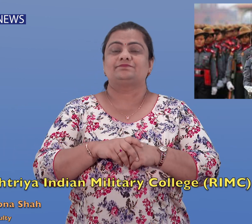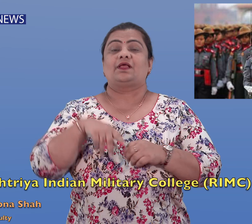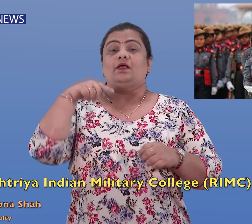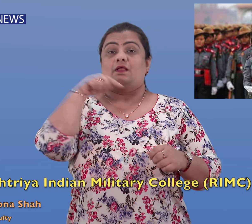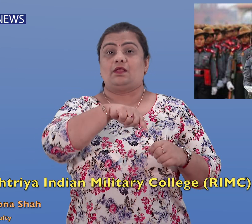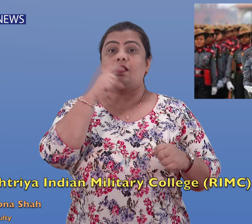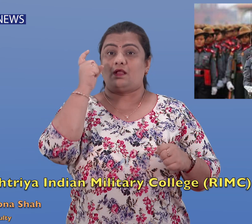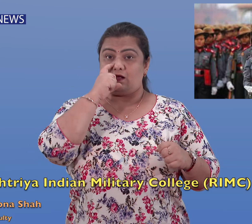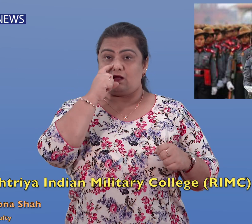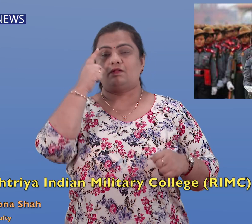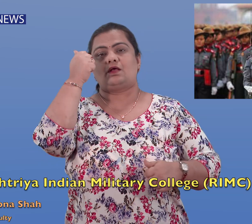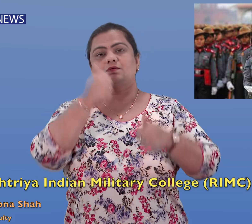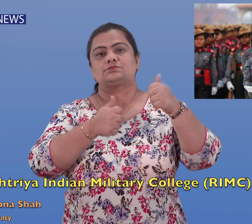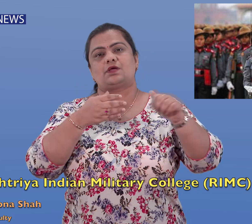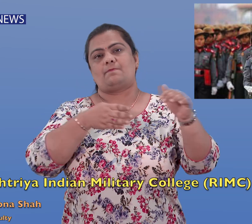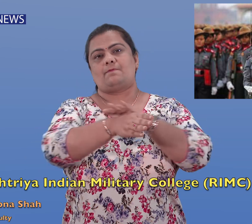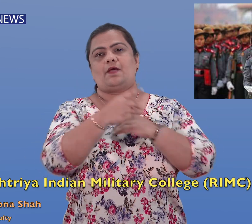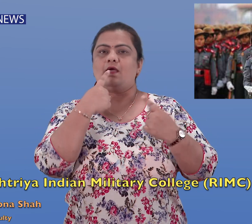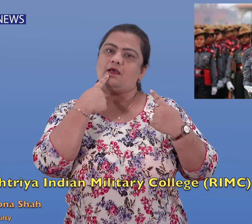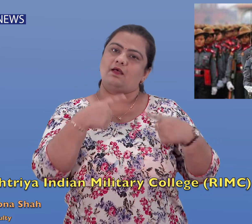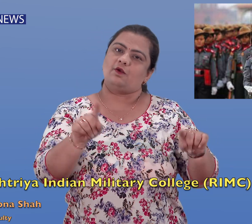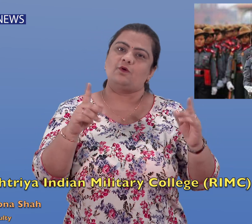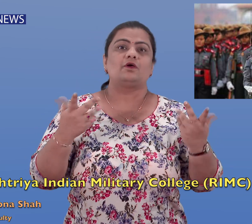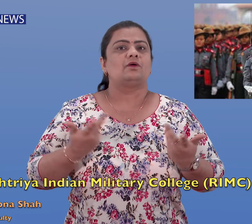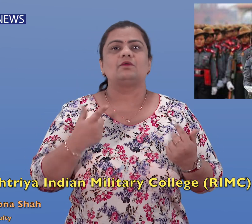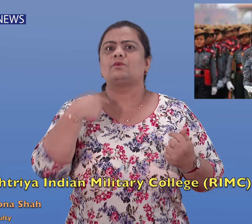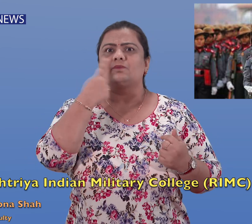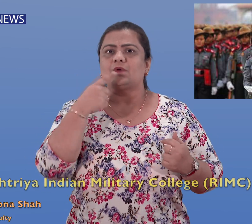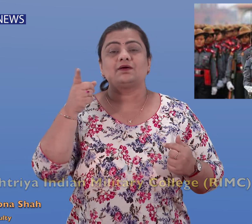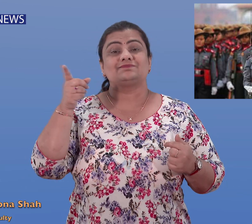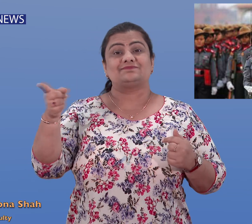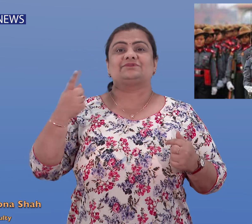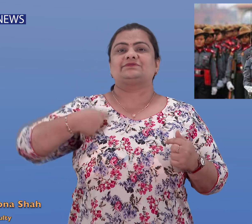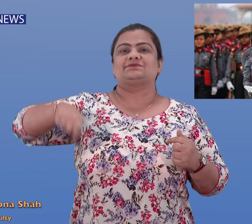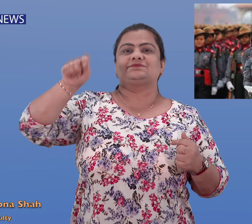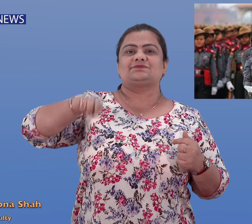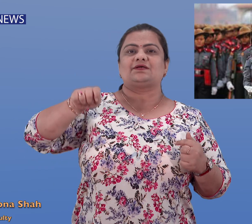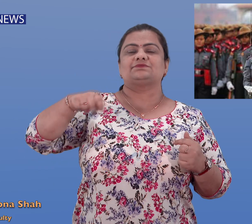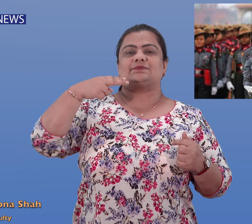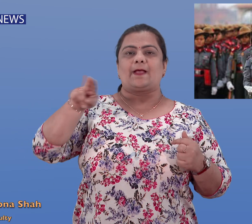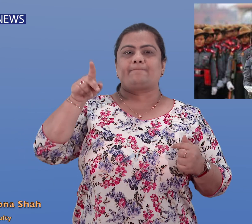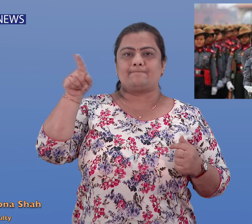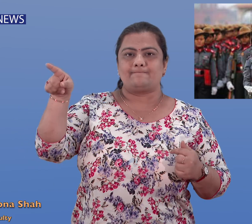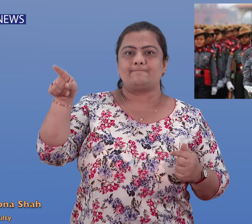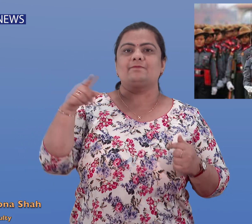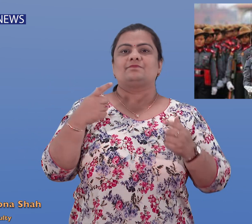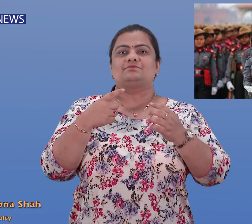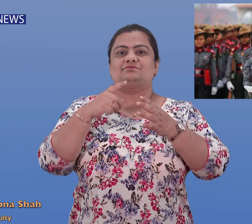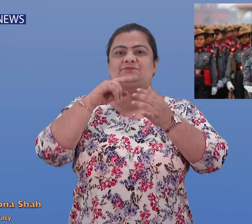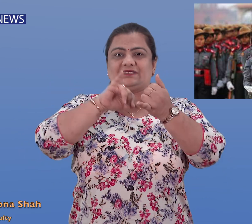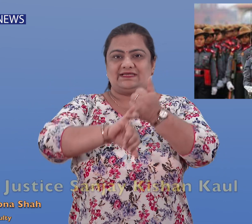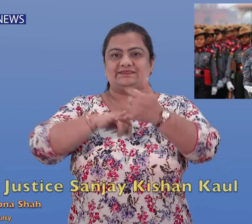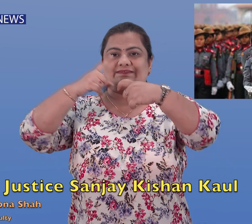in Rashtriya Indian Military College RIMC, which is to be held on 18 December 2021. In a